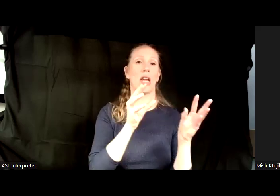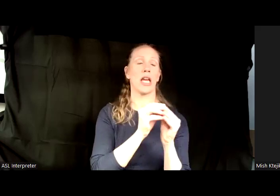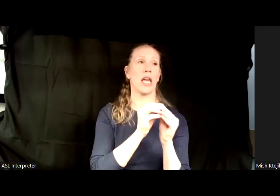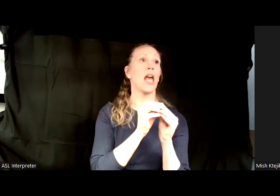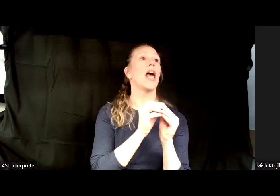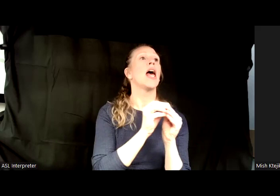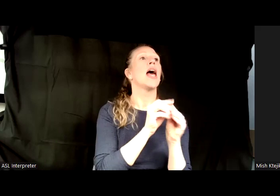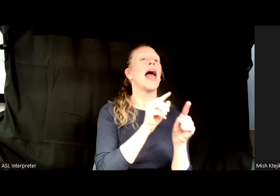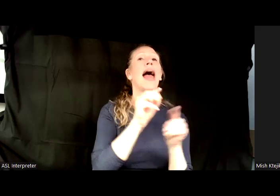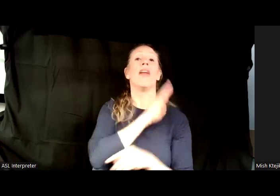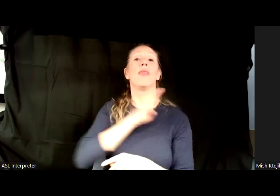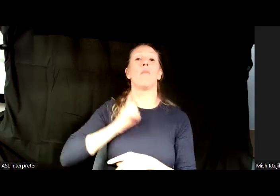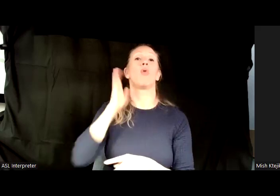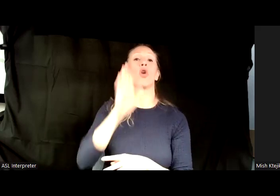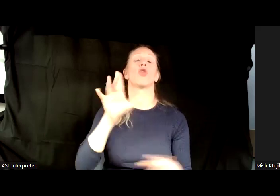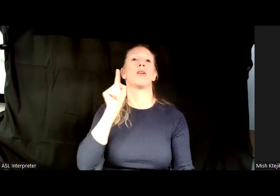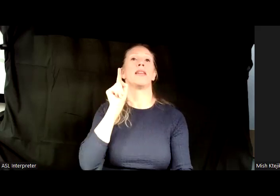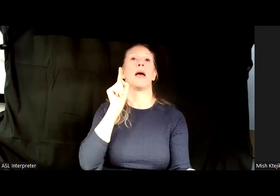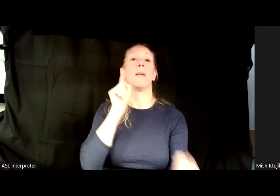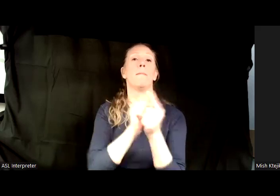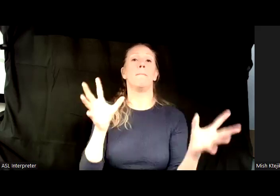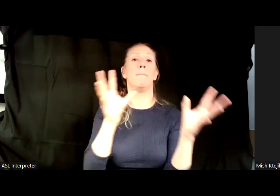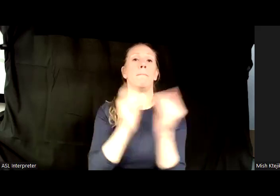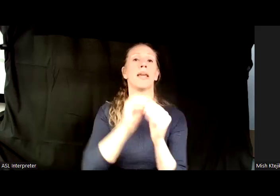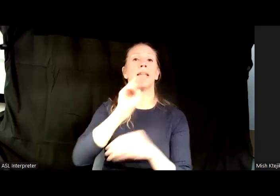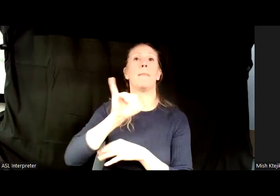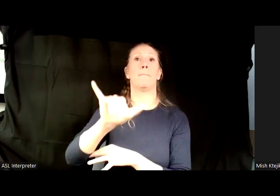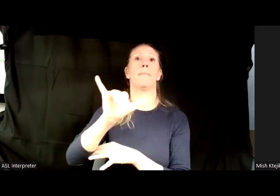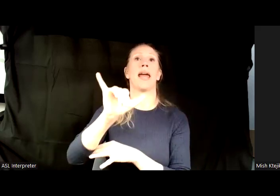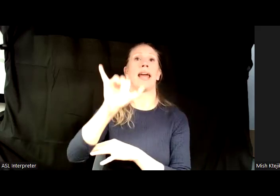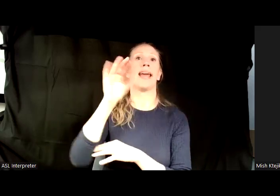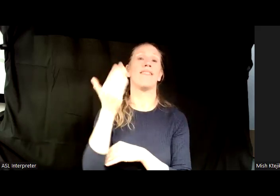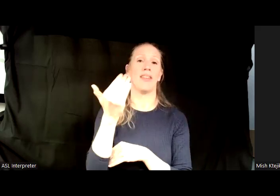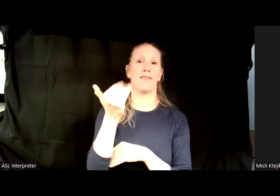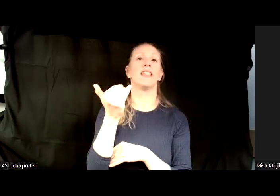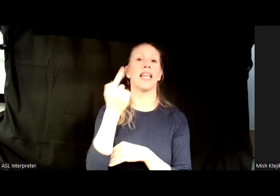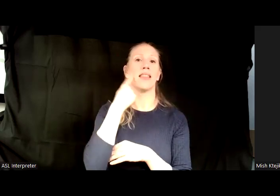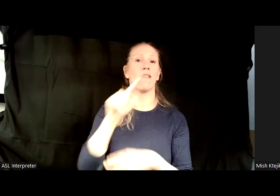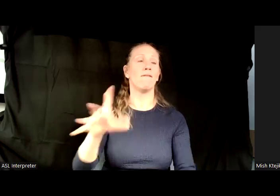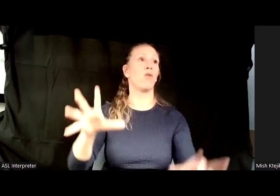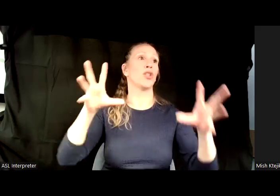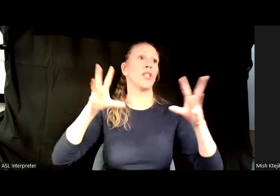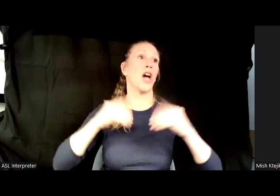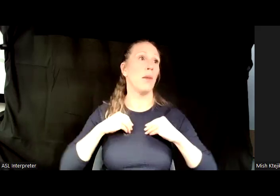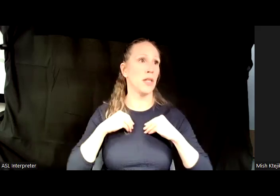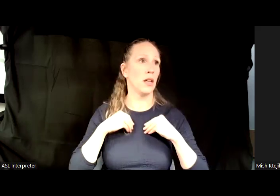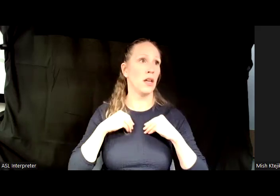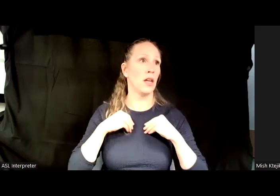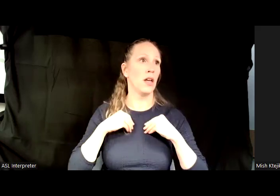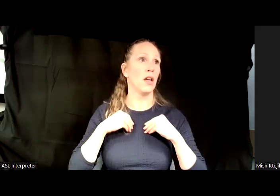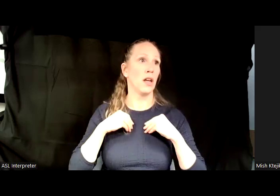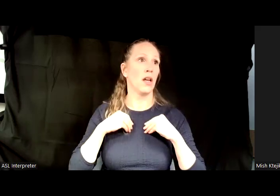And then the board will meet May 15th to adopt permanent rules. So that's the first option. Or to